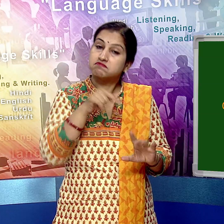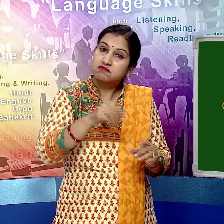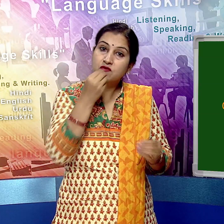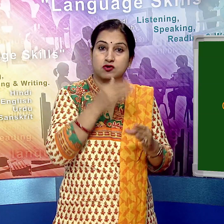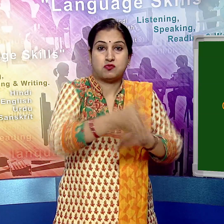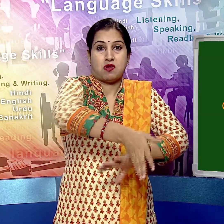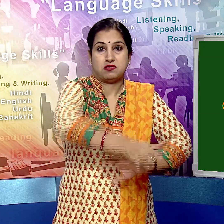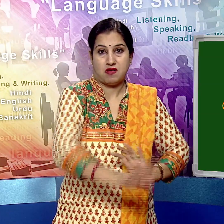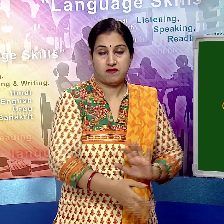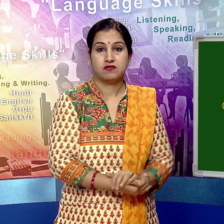The causes